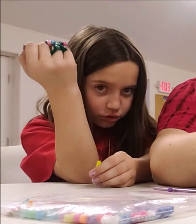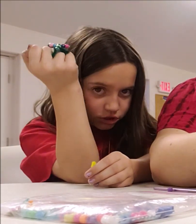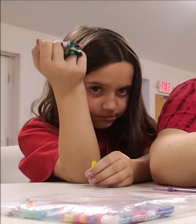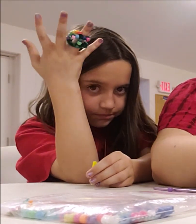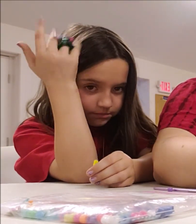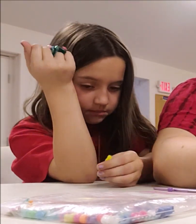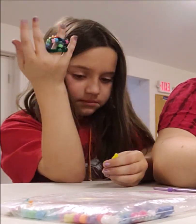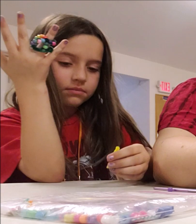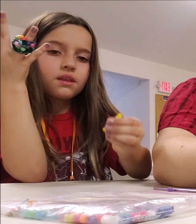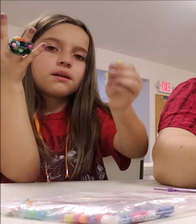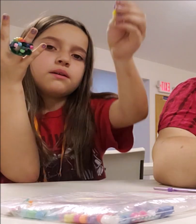beads.